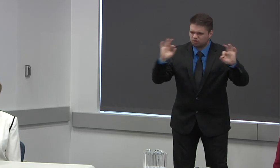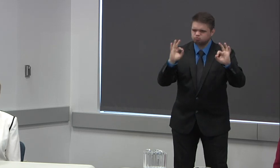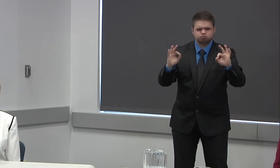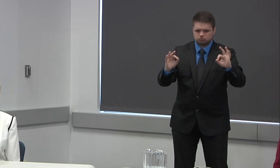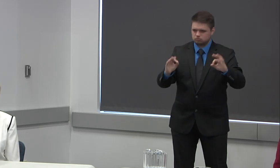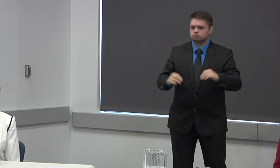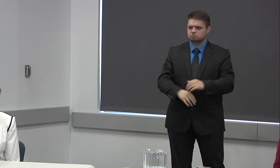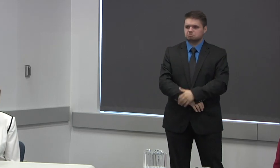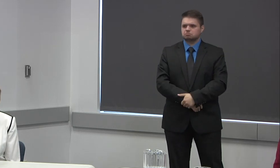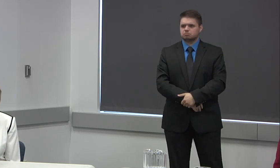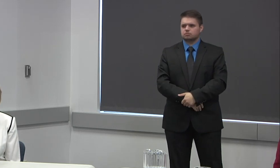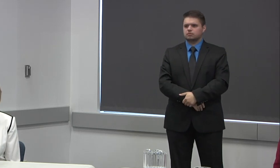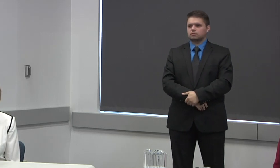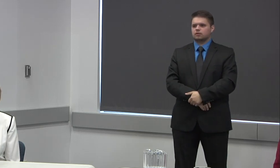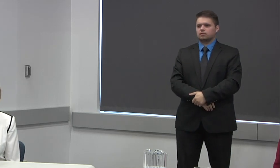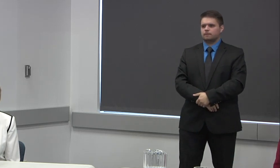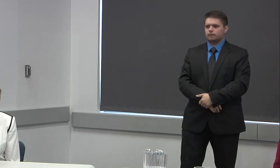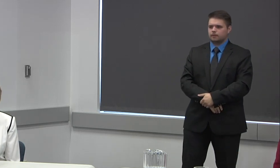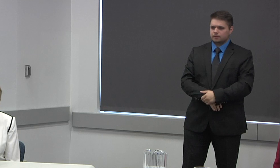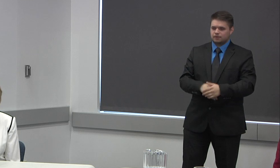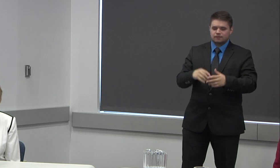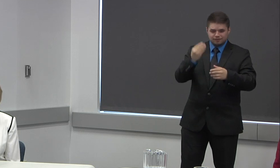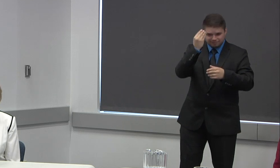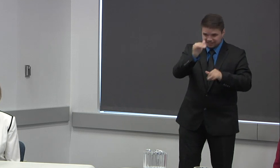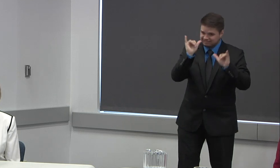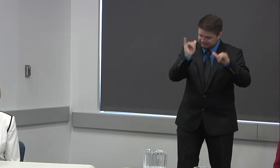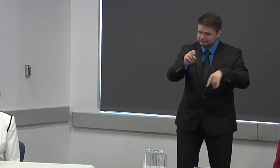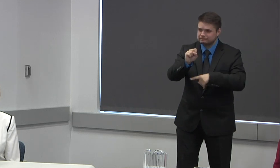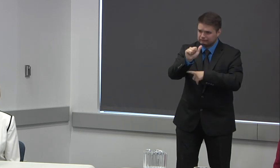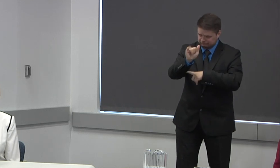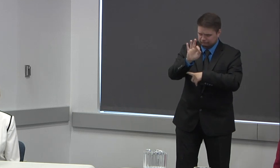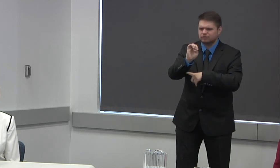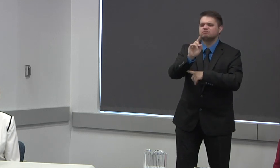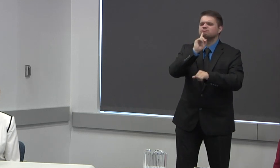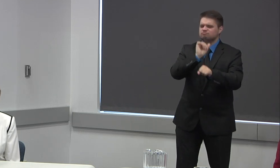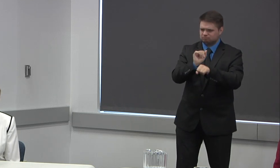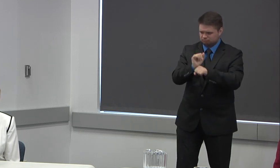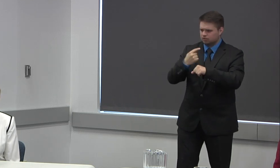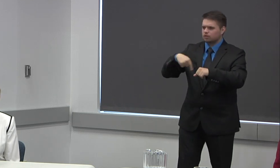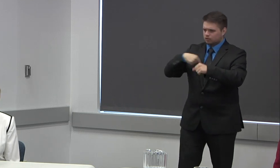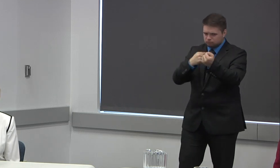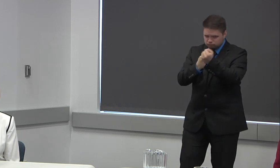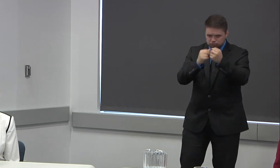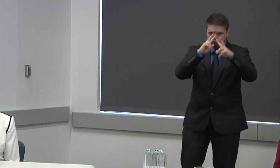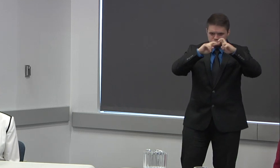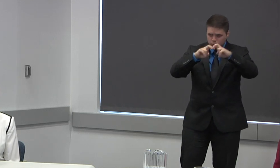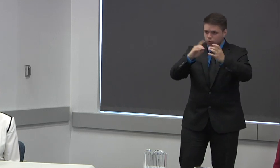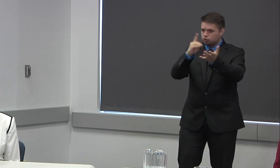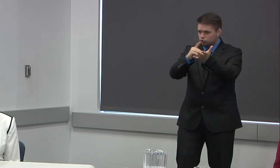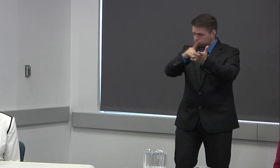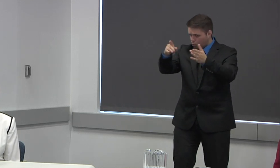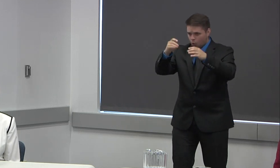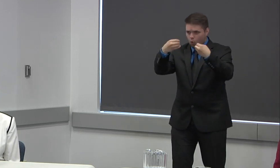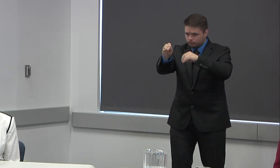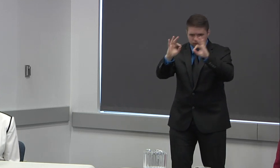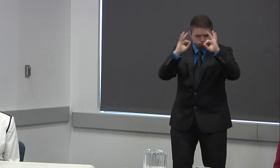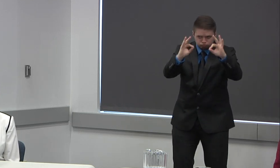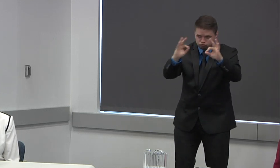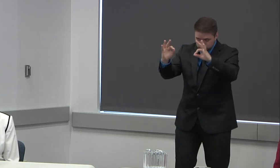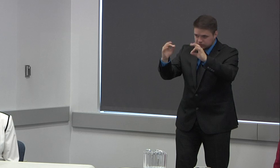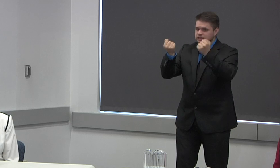Know that it's safe. Know that we're there for you and that we are open and continue to treat all conditions for which Oregonians seek